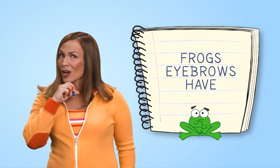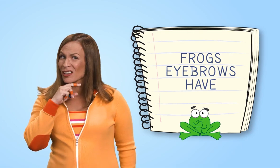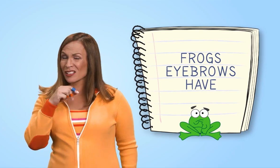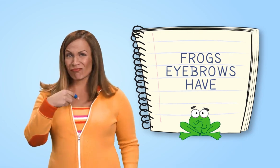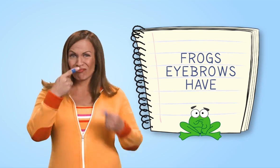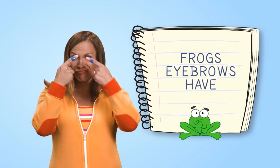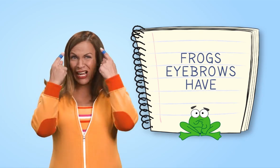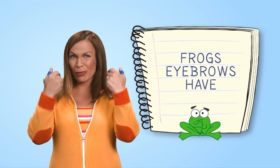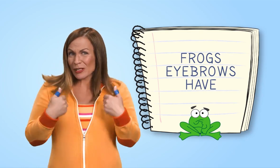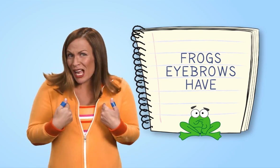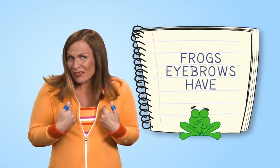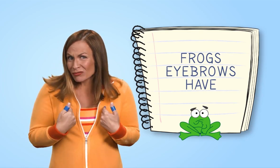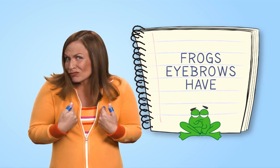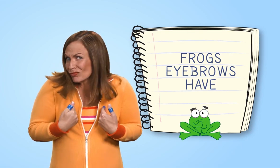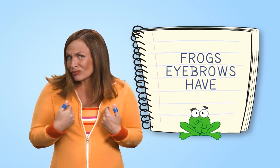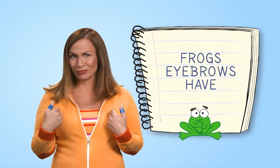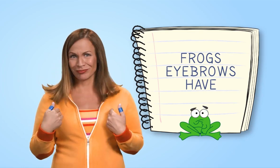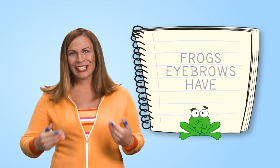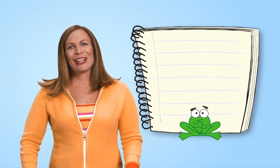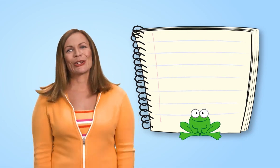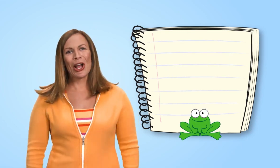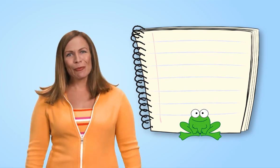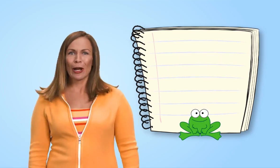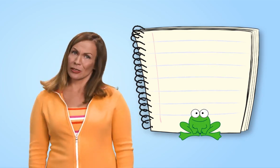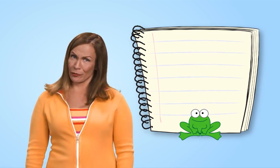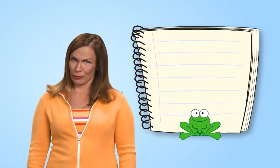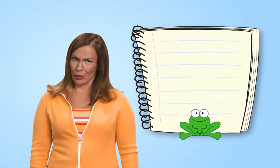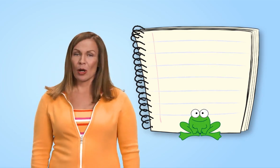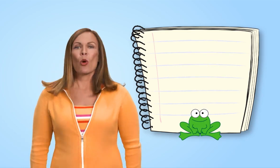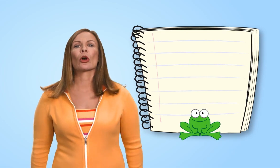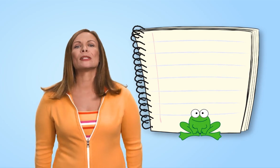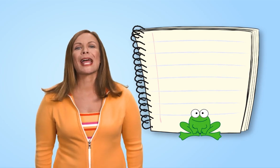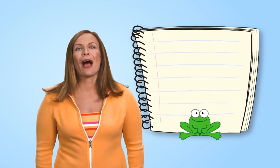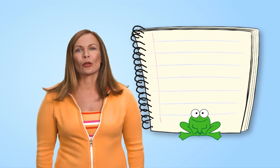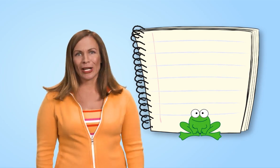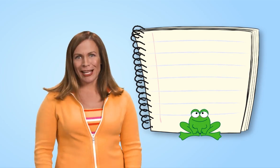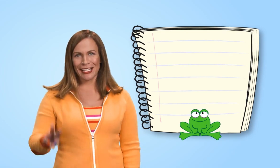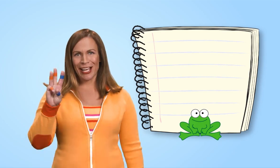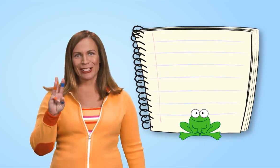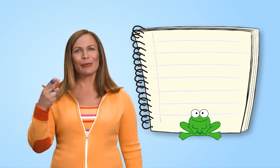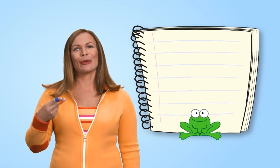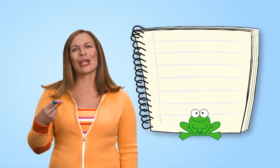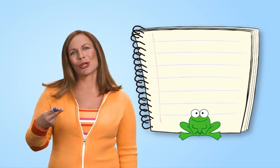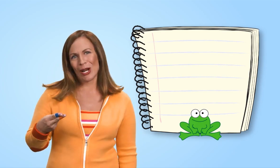Frogs? Eyebrows have? Your eyebrows furrow or go down when asking a WH